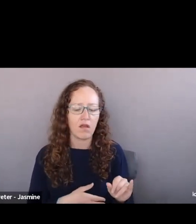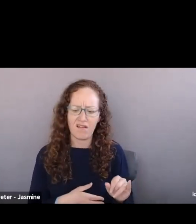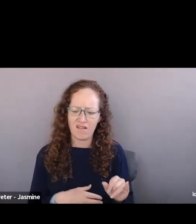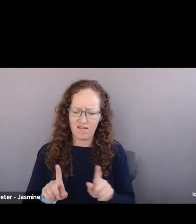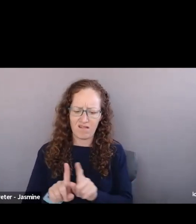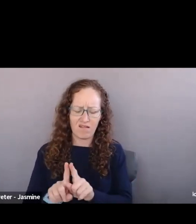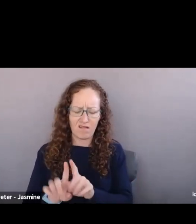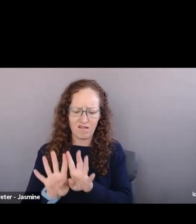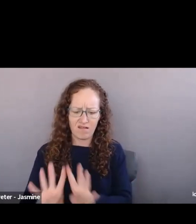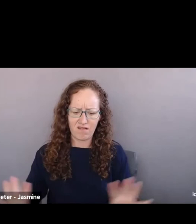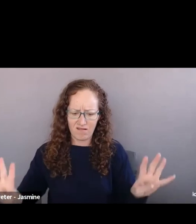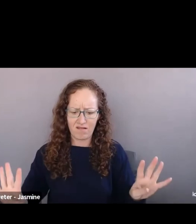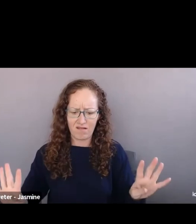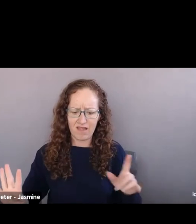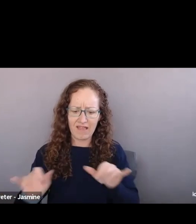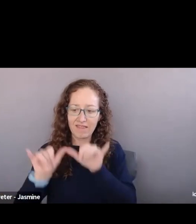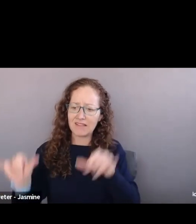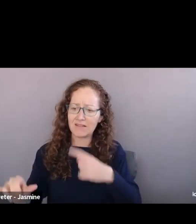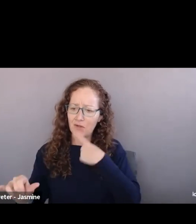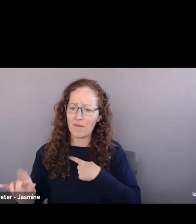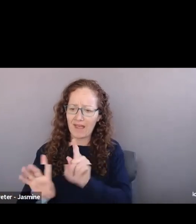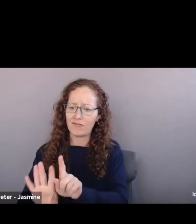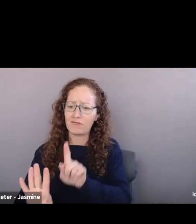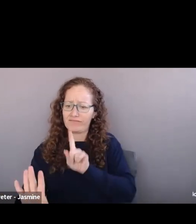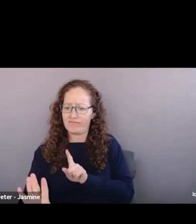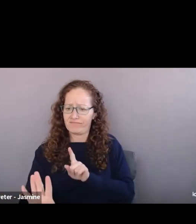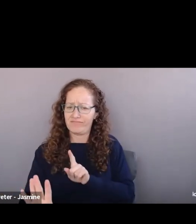point behind everyone else.